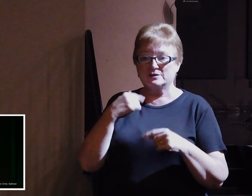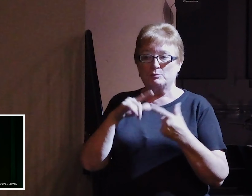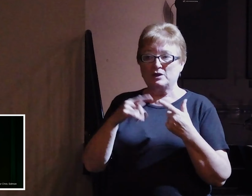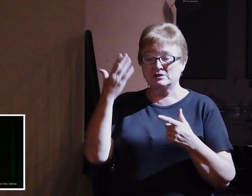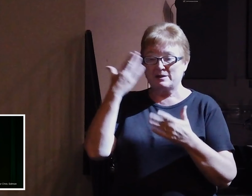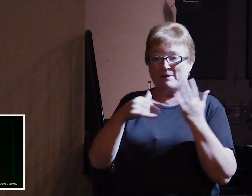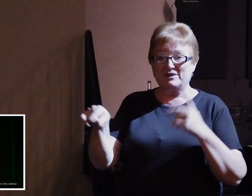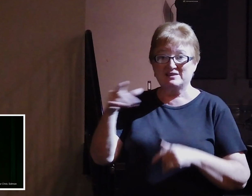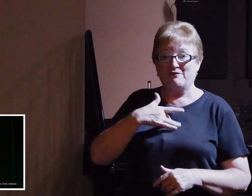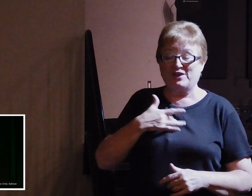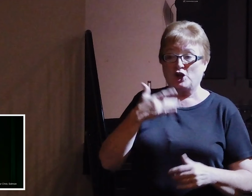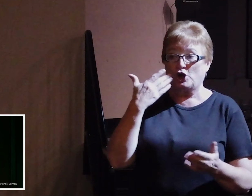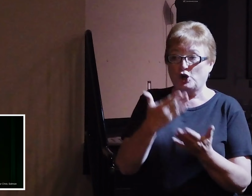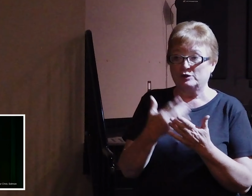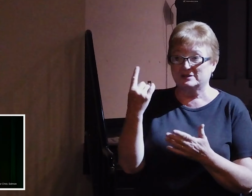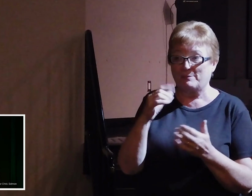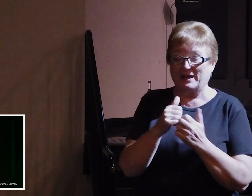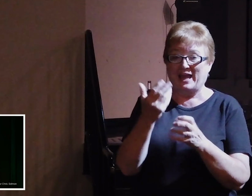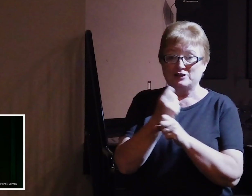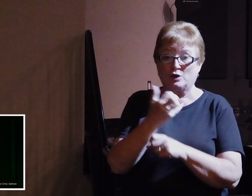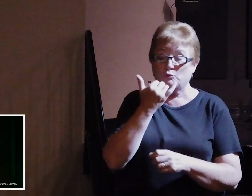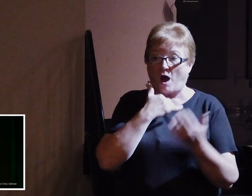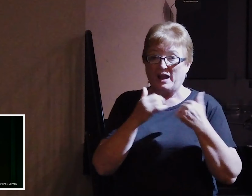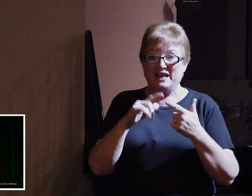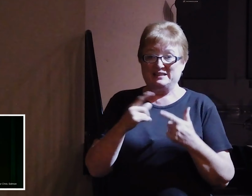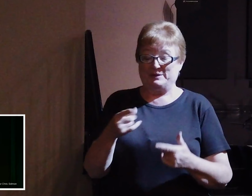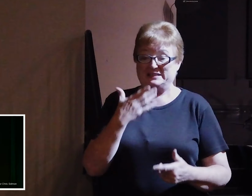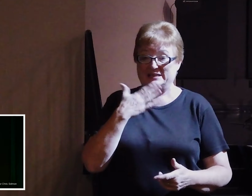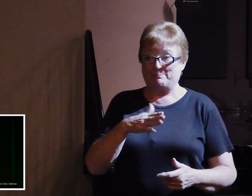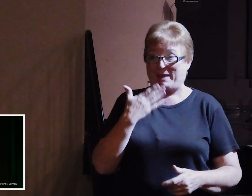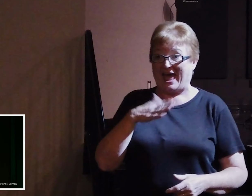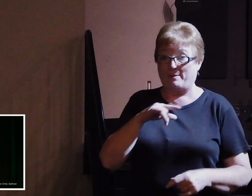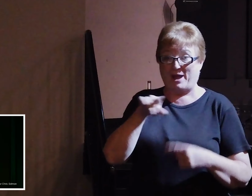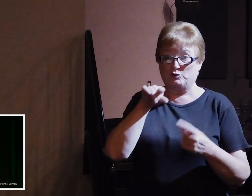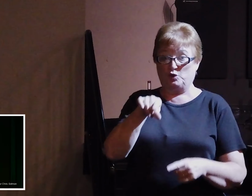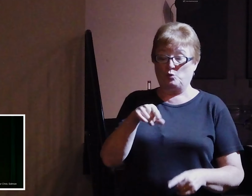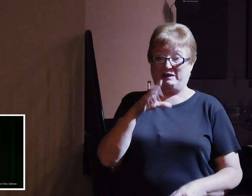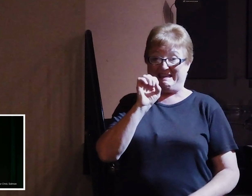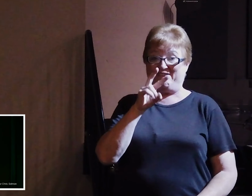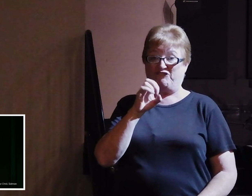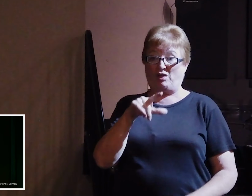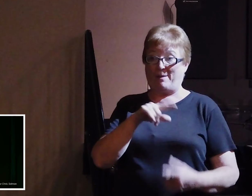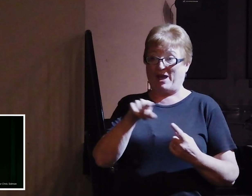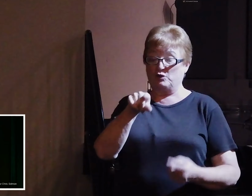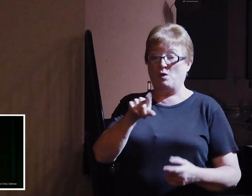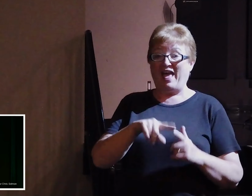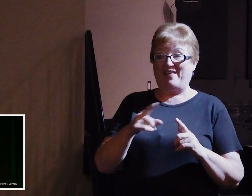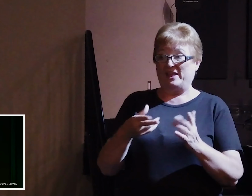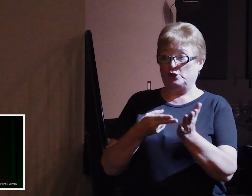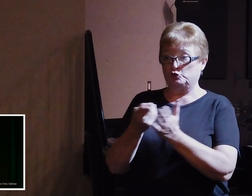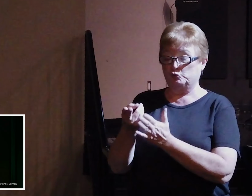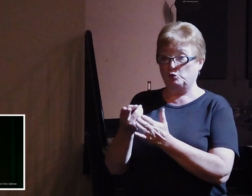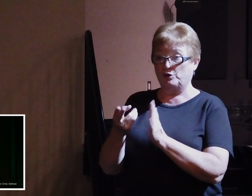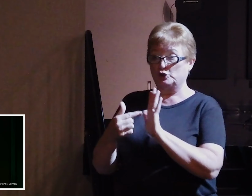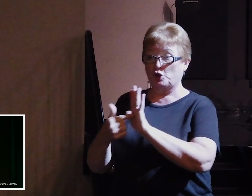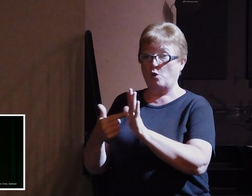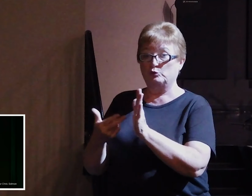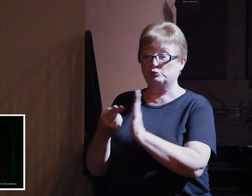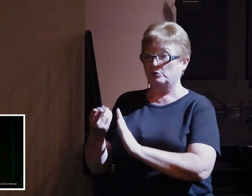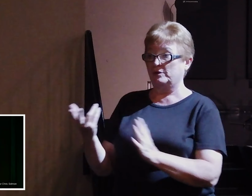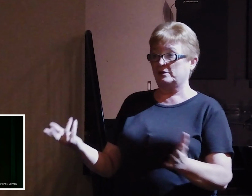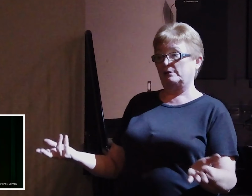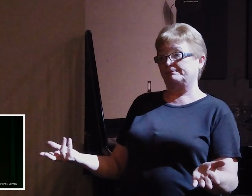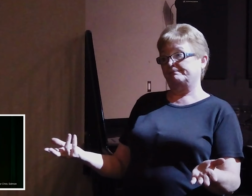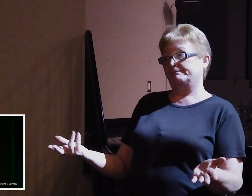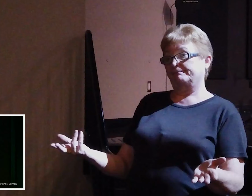good when somebody gets it wrong and they say something evil about you. And then you're like, and then the truth comes out, you're vindicated, and they're